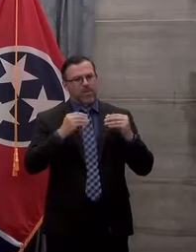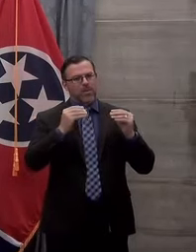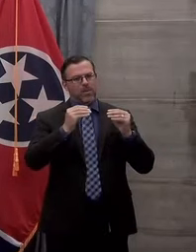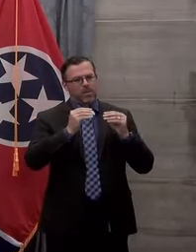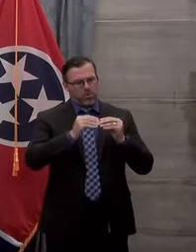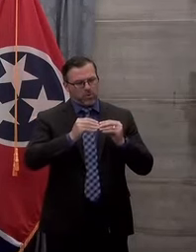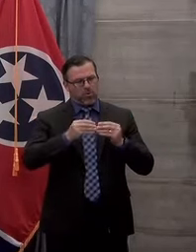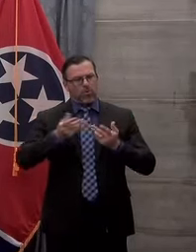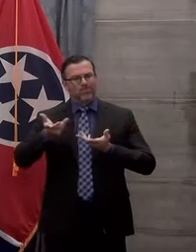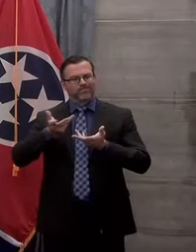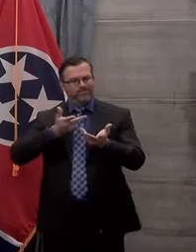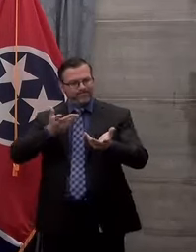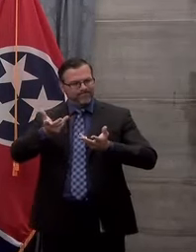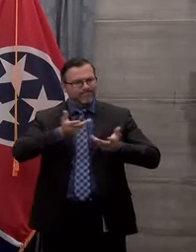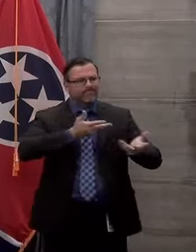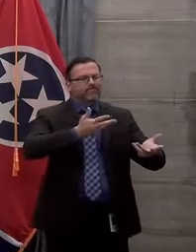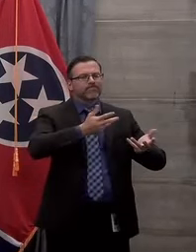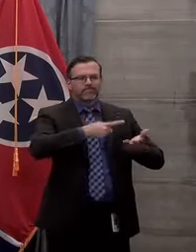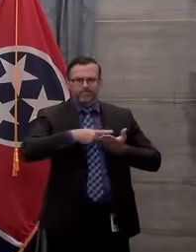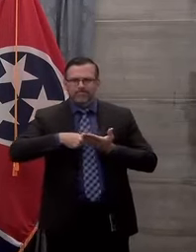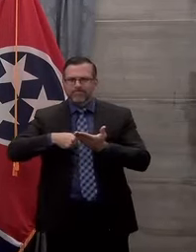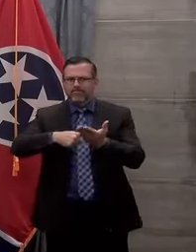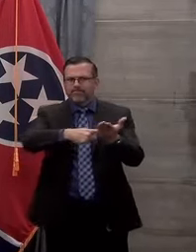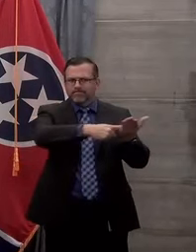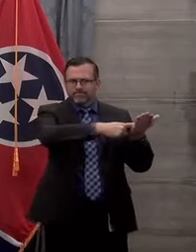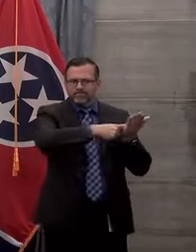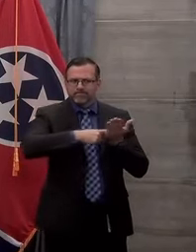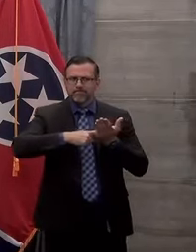quick, we're so quick